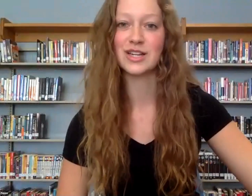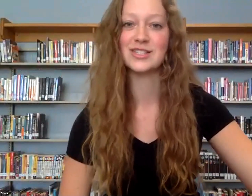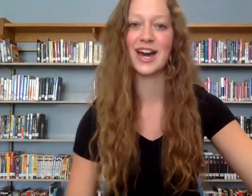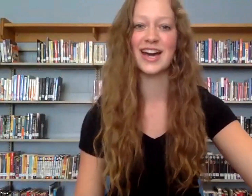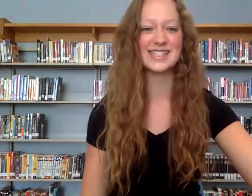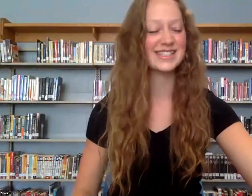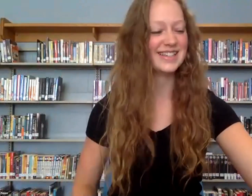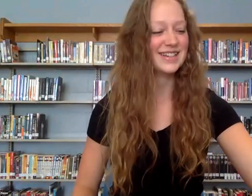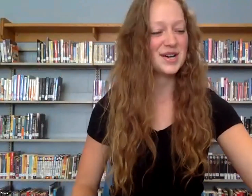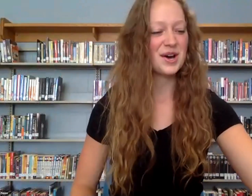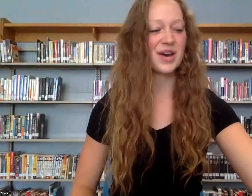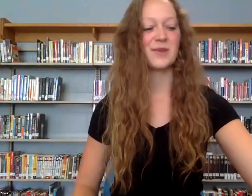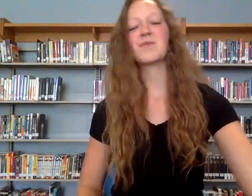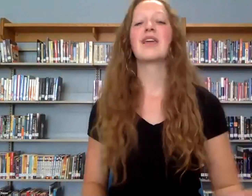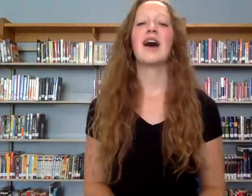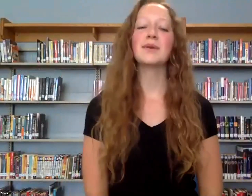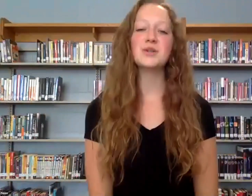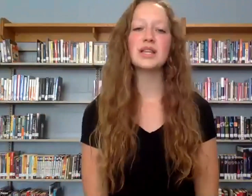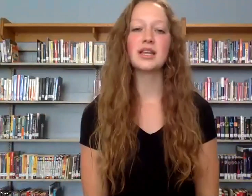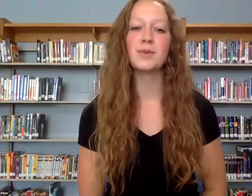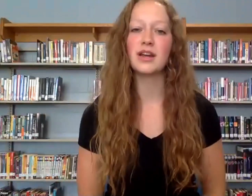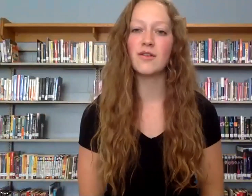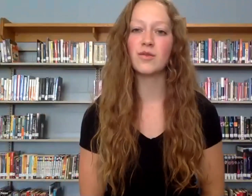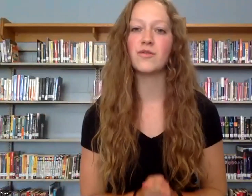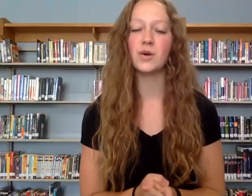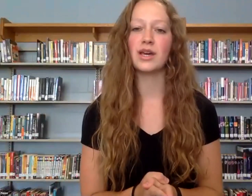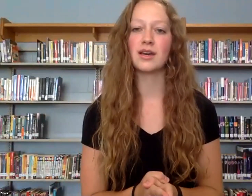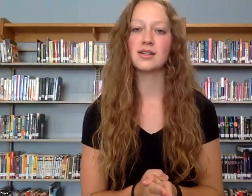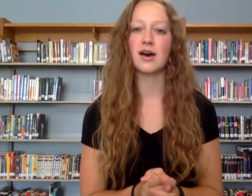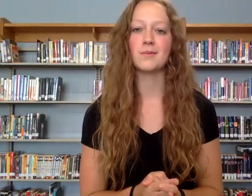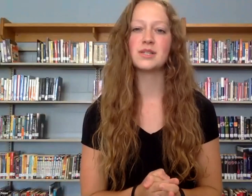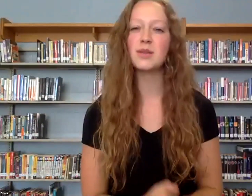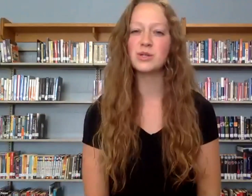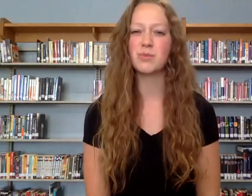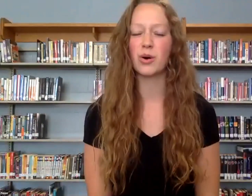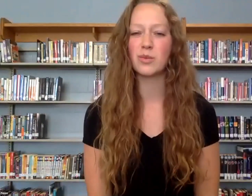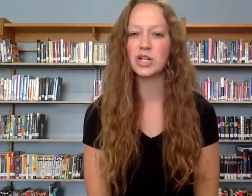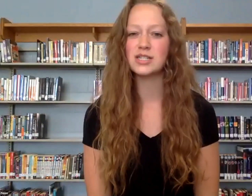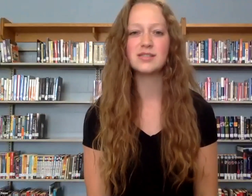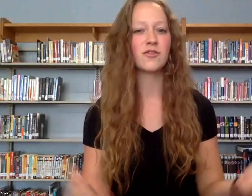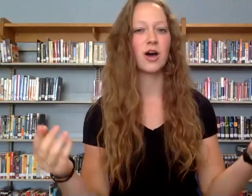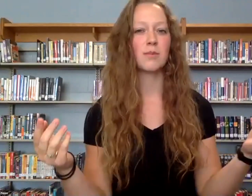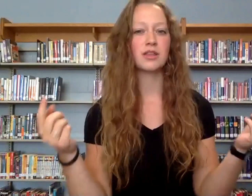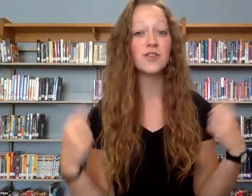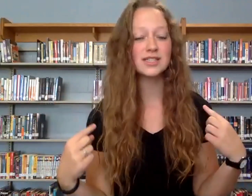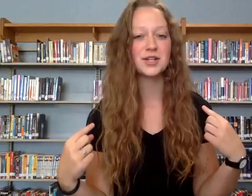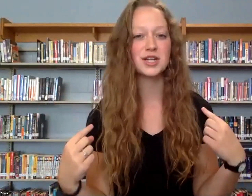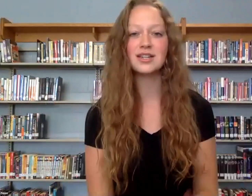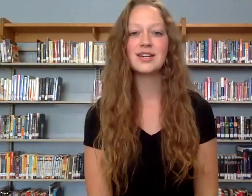you guys. Okay, I'm going to do a little bit of reviewing some of the most important words from the first session.